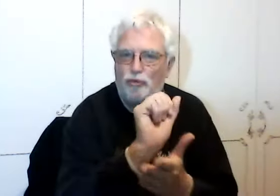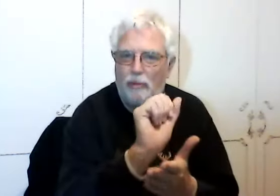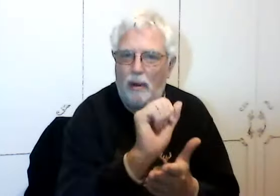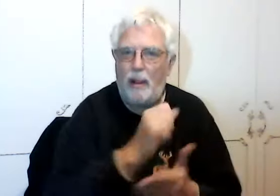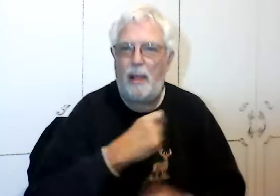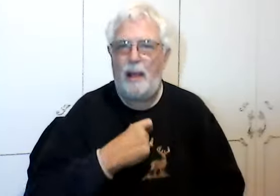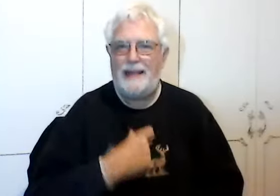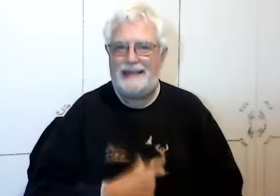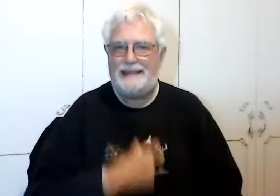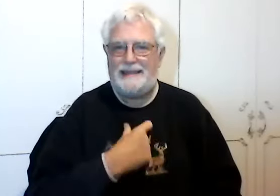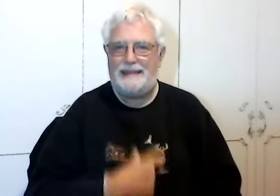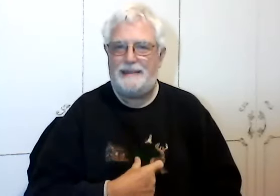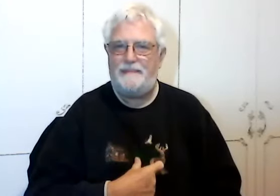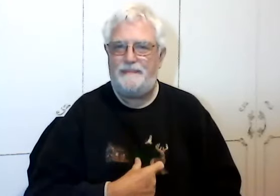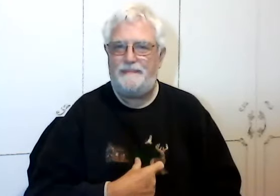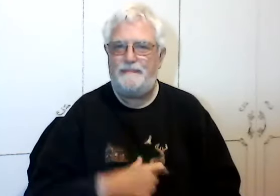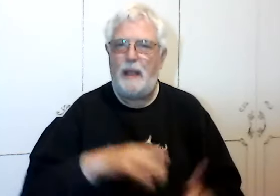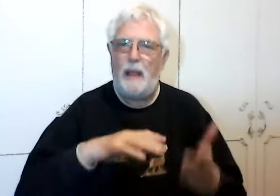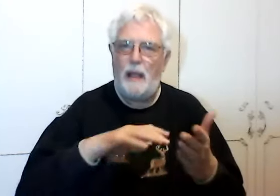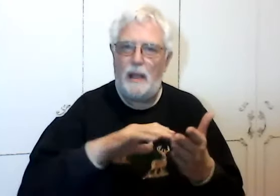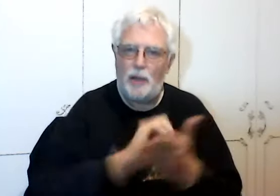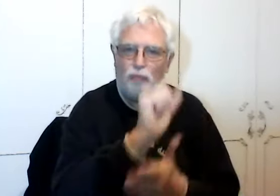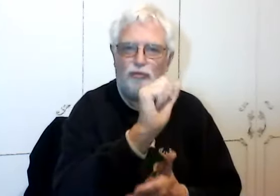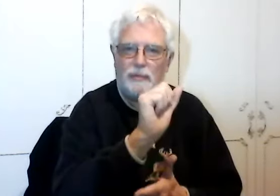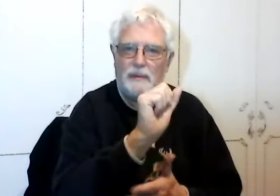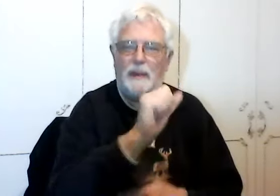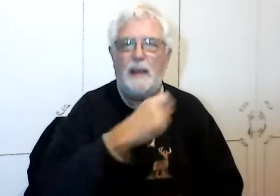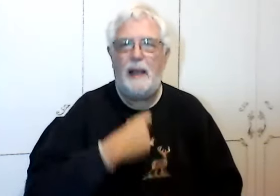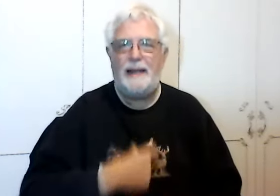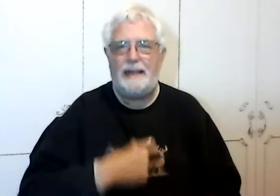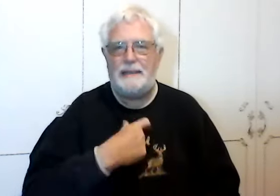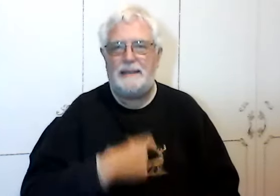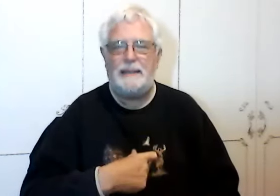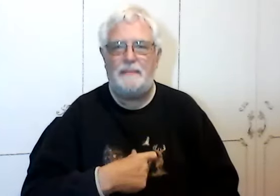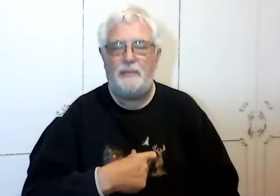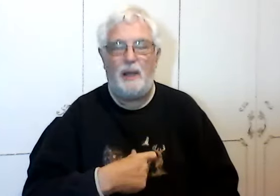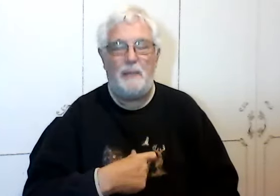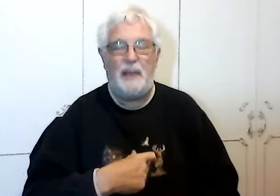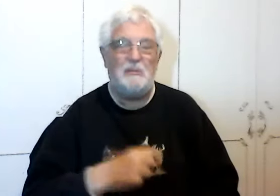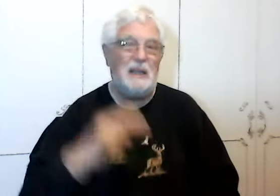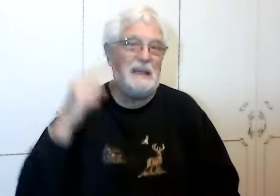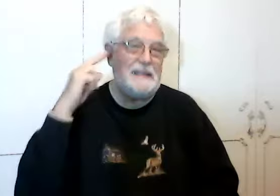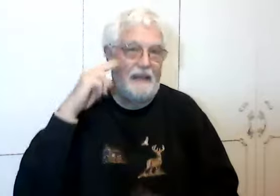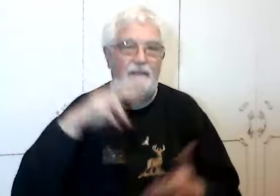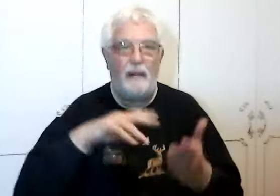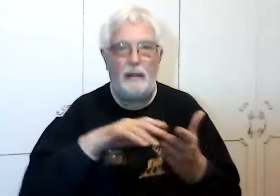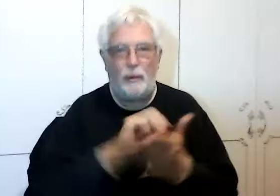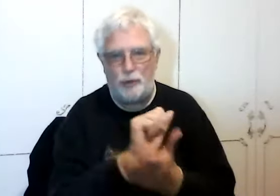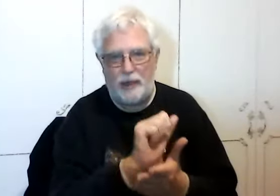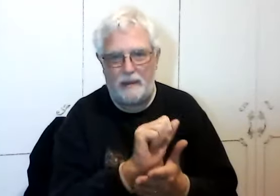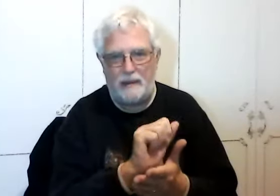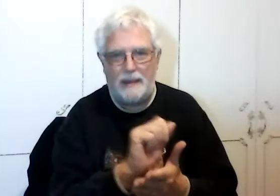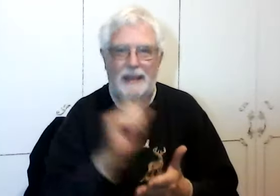Cultural identity. Cultural identity. So it might be deaf culture, might